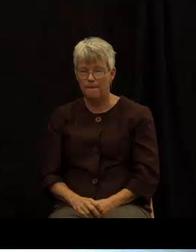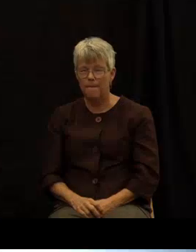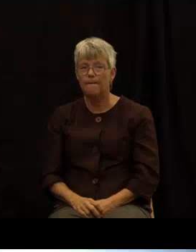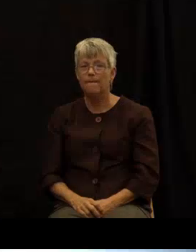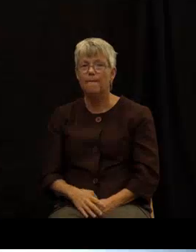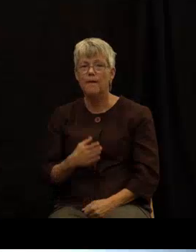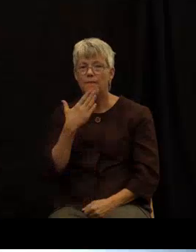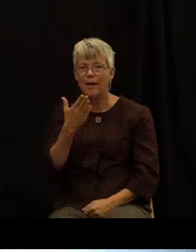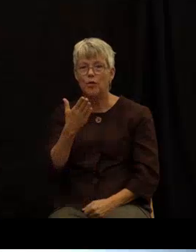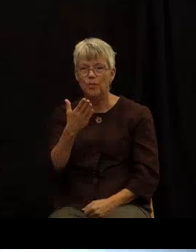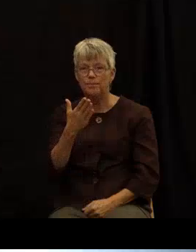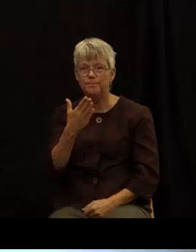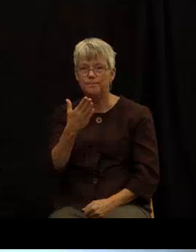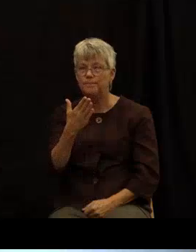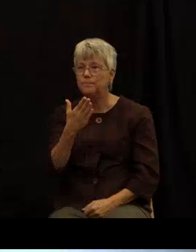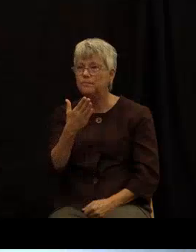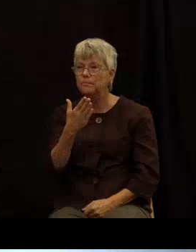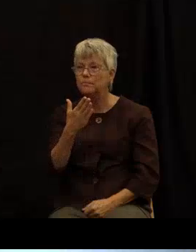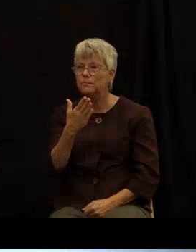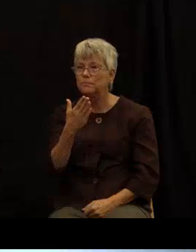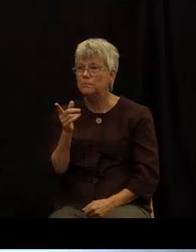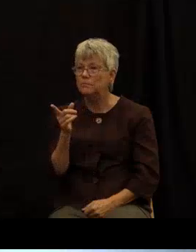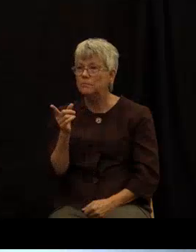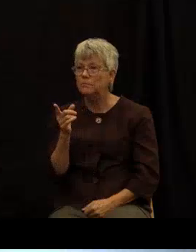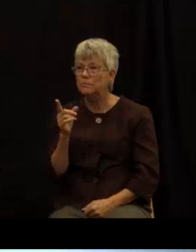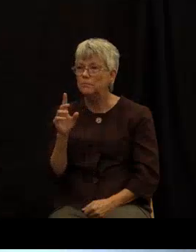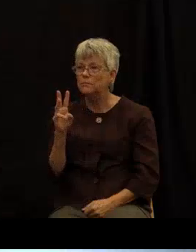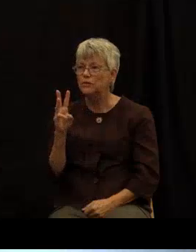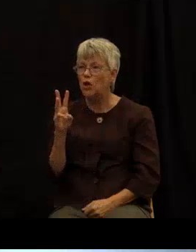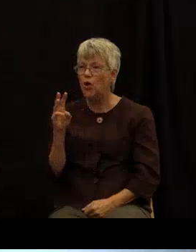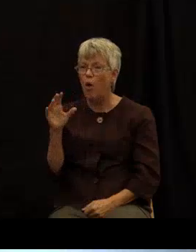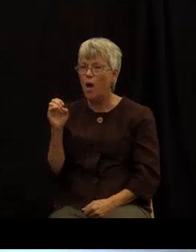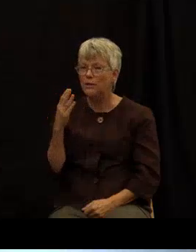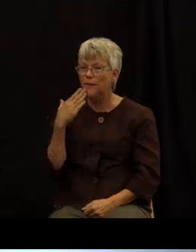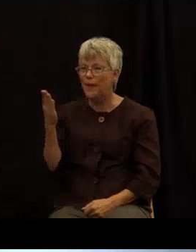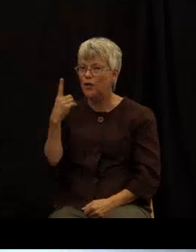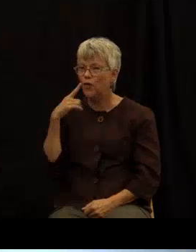Thank you. That's what's in your.